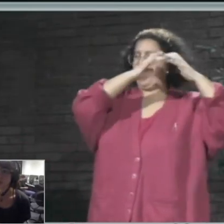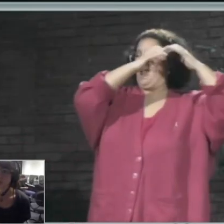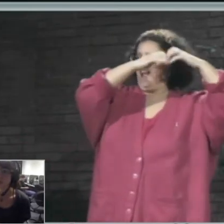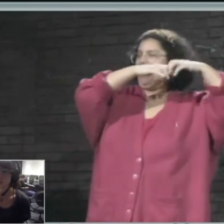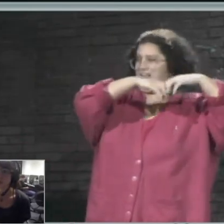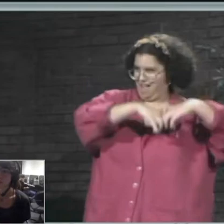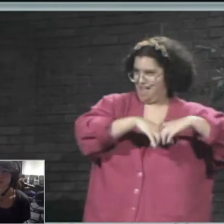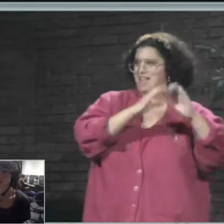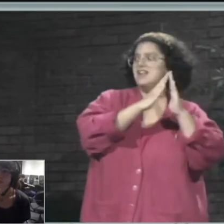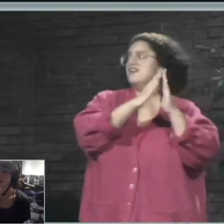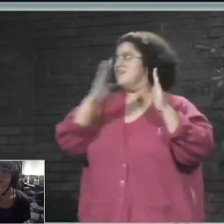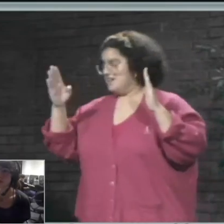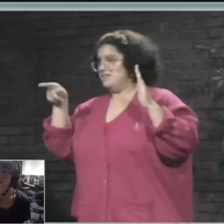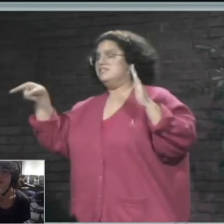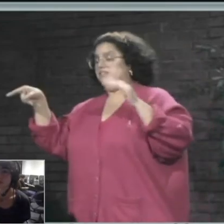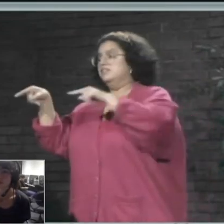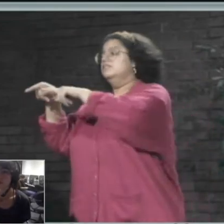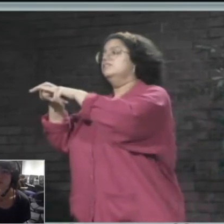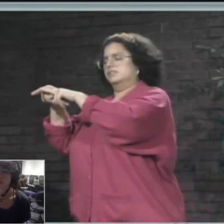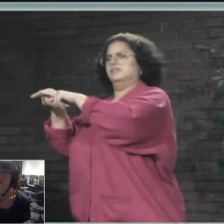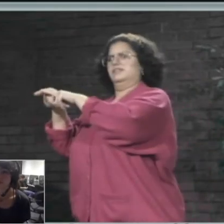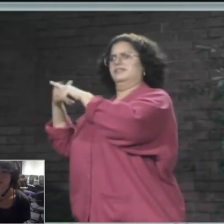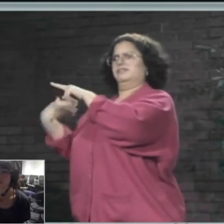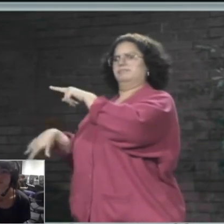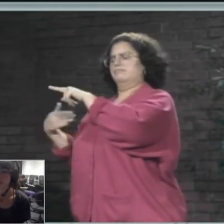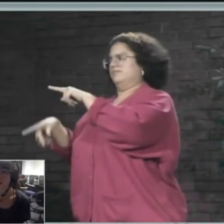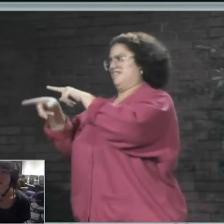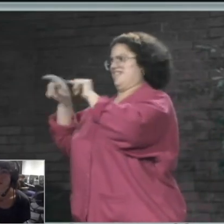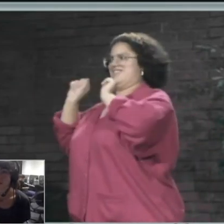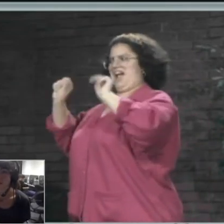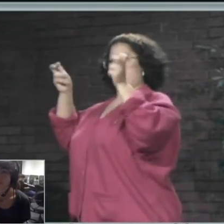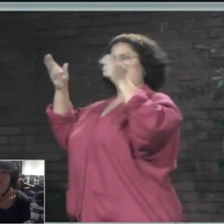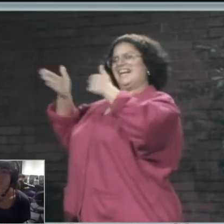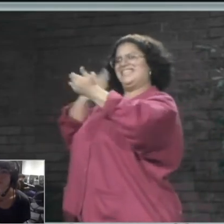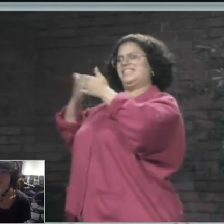So remember when we recently talked about the immune system breaking down,